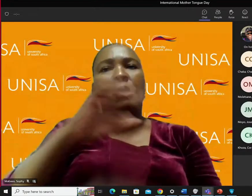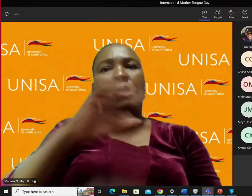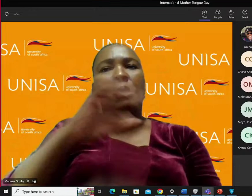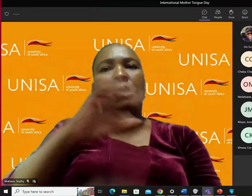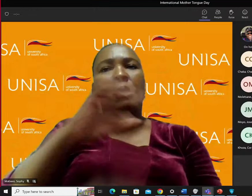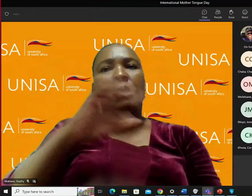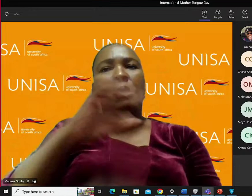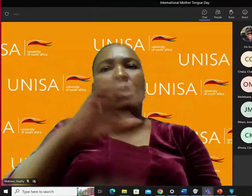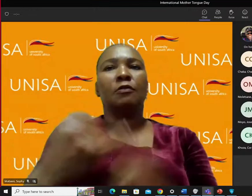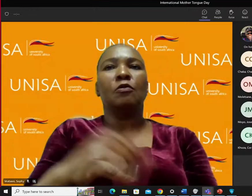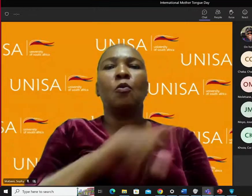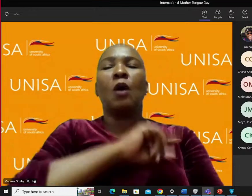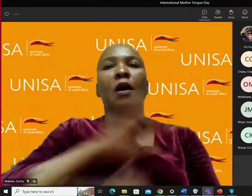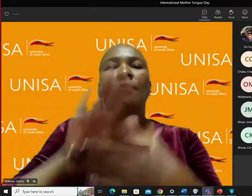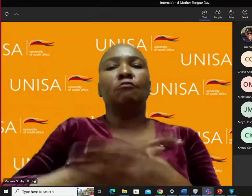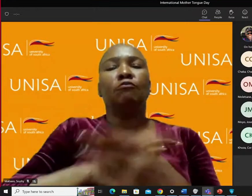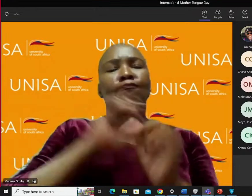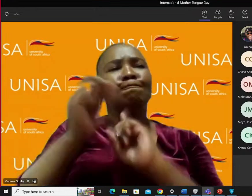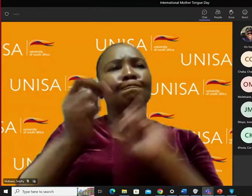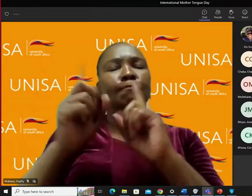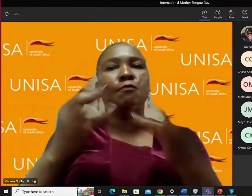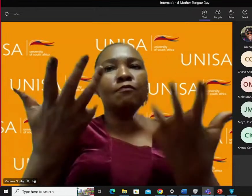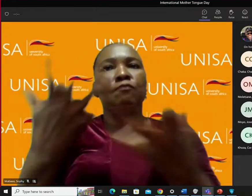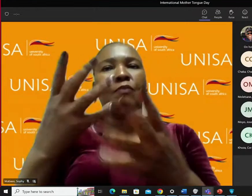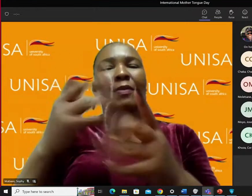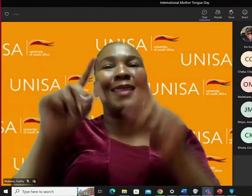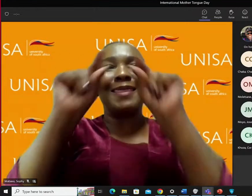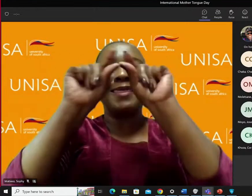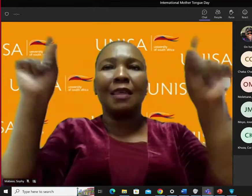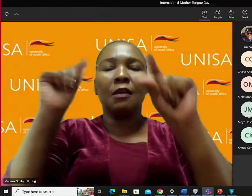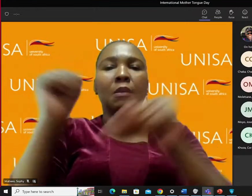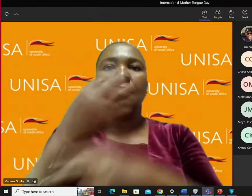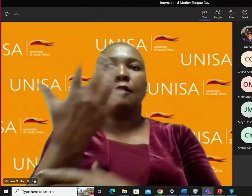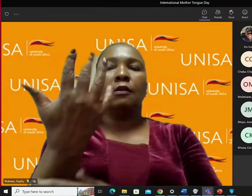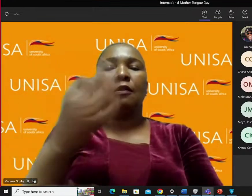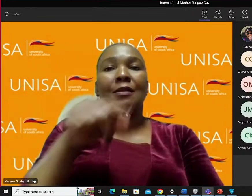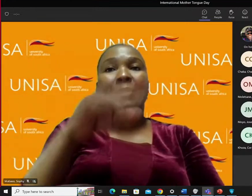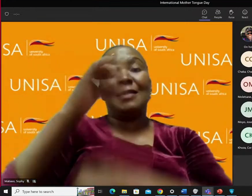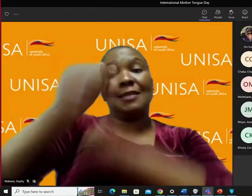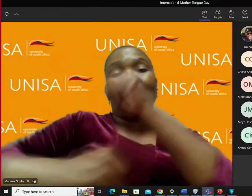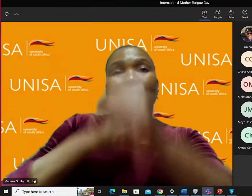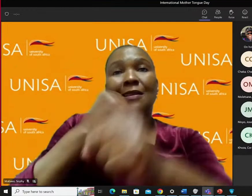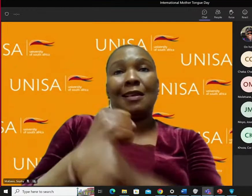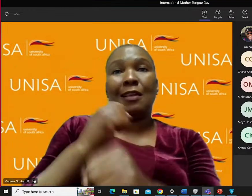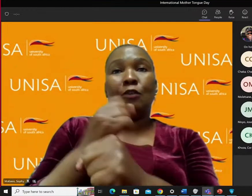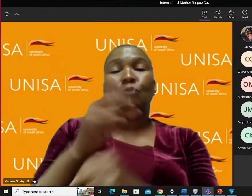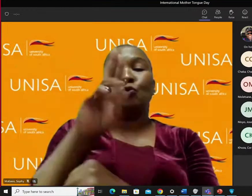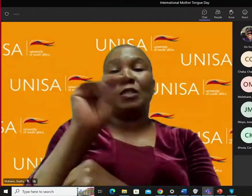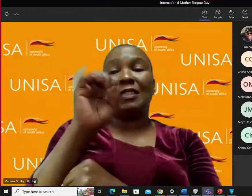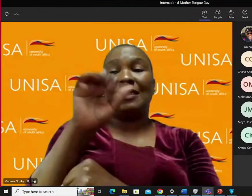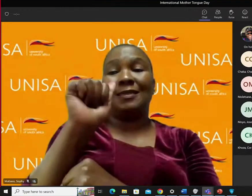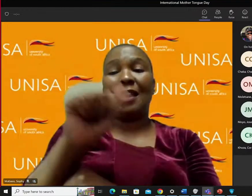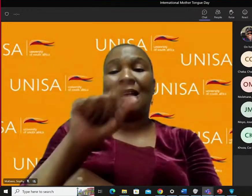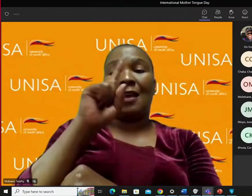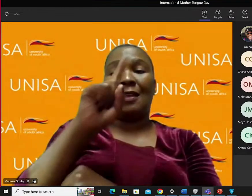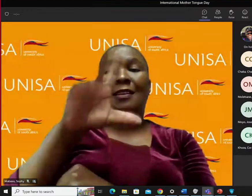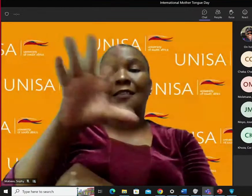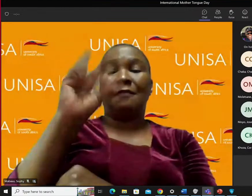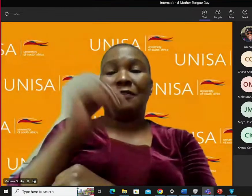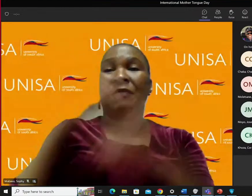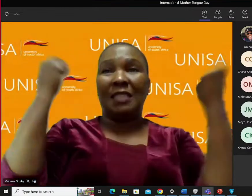because it also speaks to the theme of this year's UNISA 150